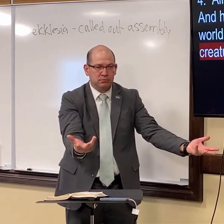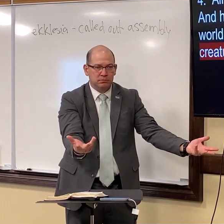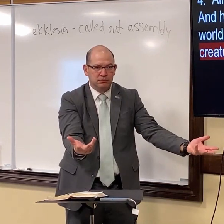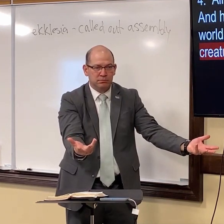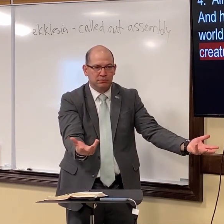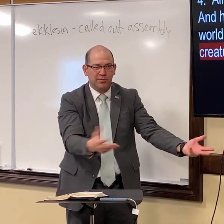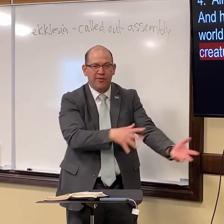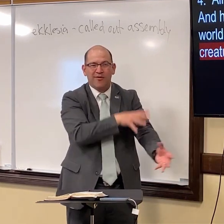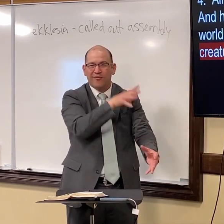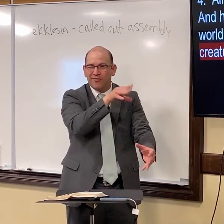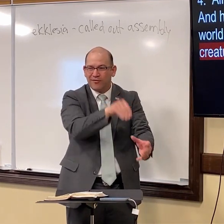try to help that person.